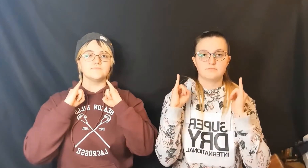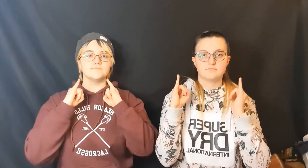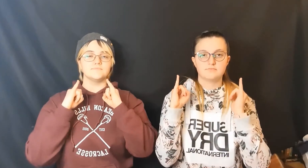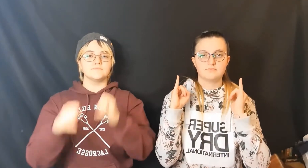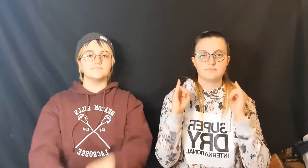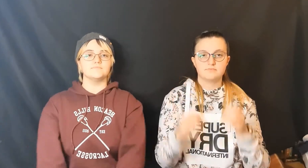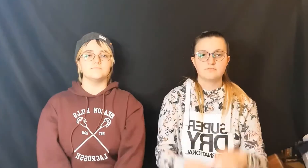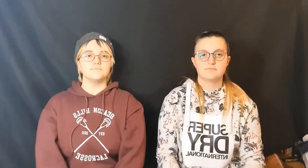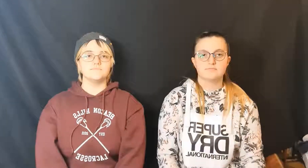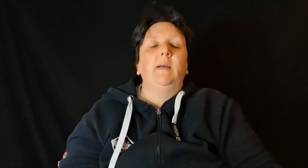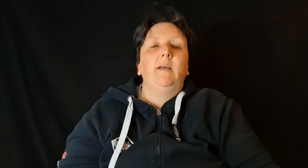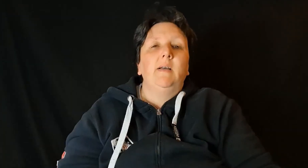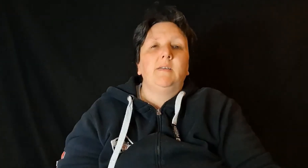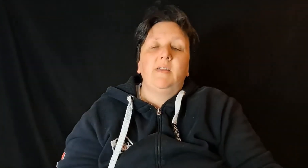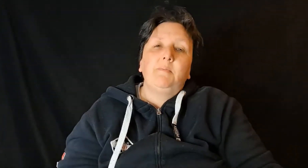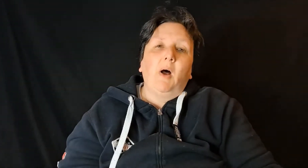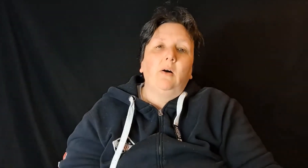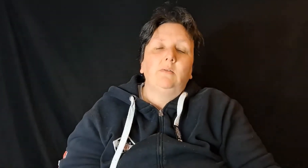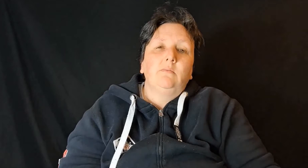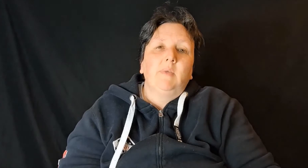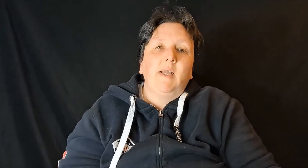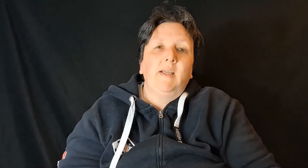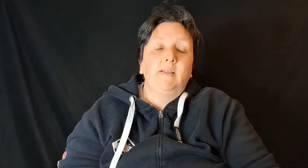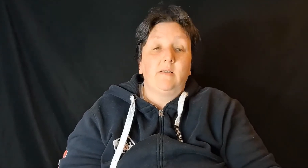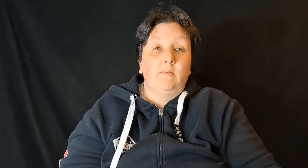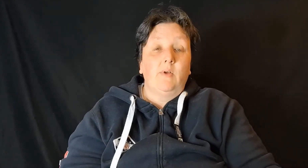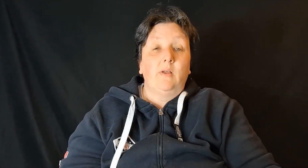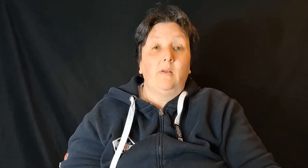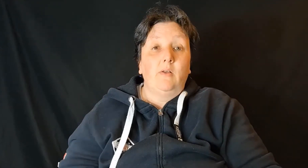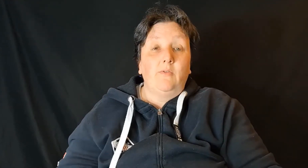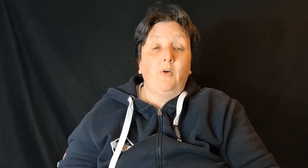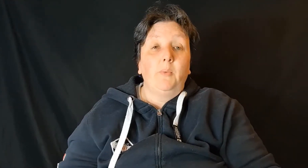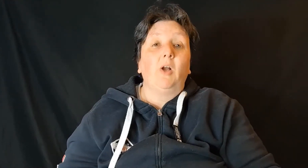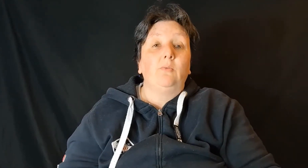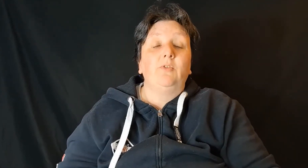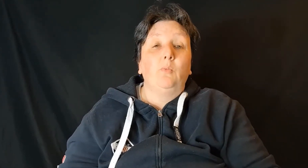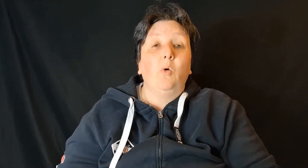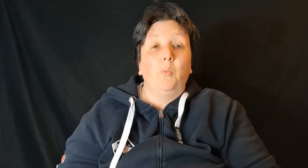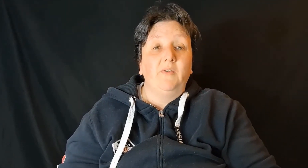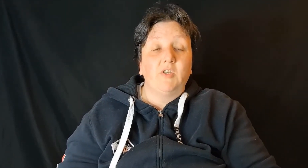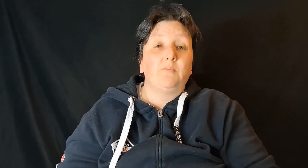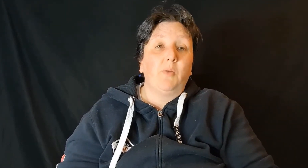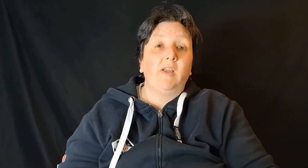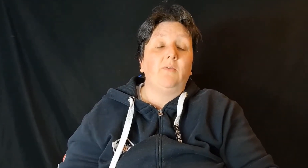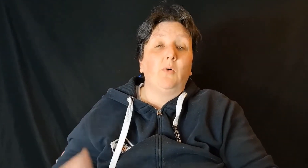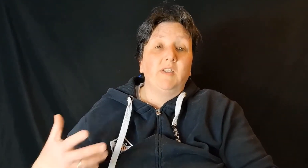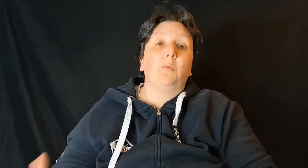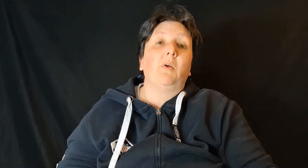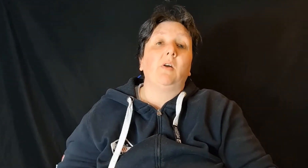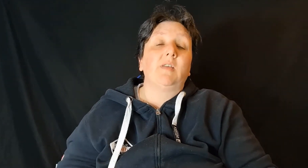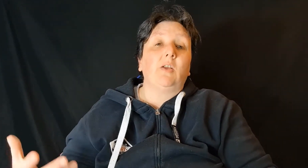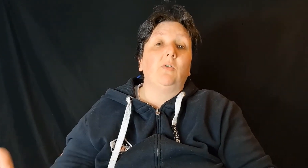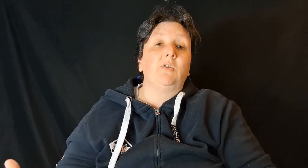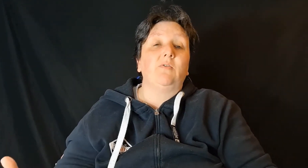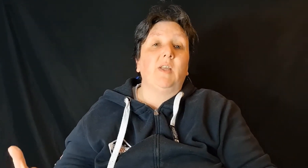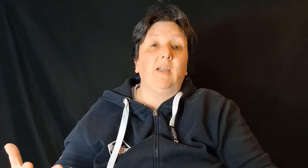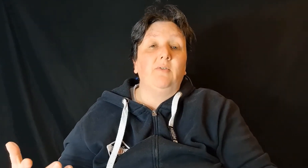us. So this part is following on from what we've just prayed for, is that we're asking God to forgive